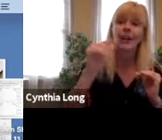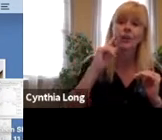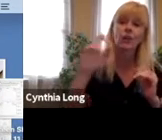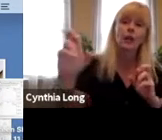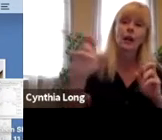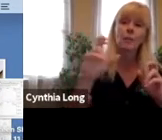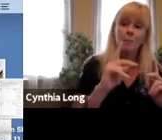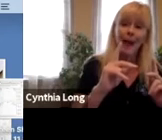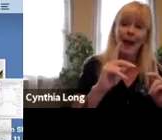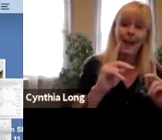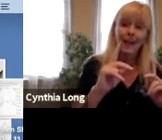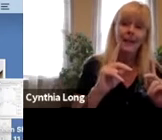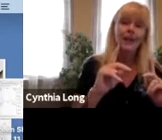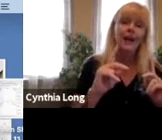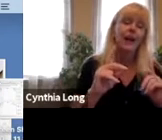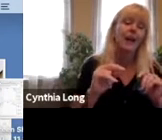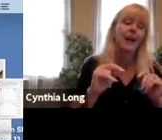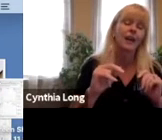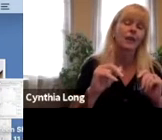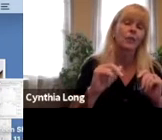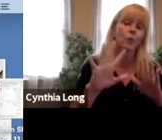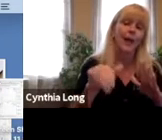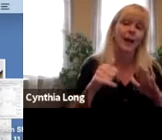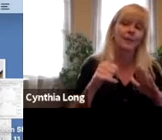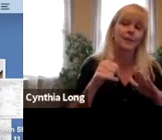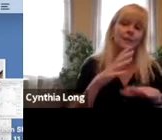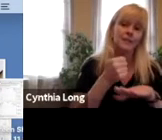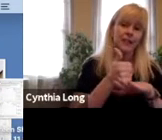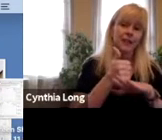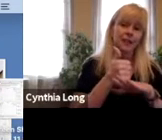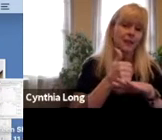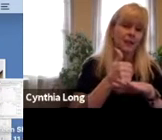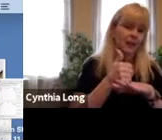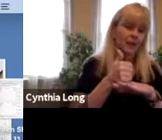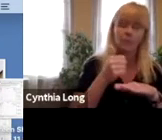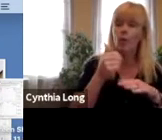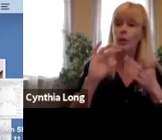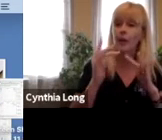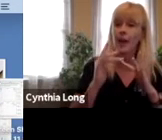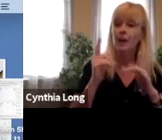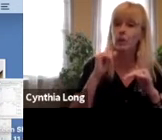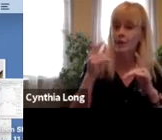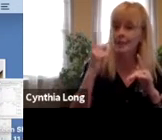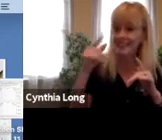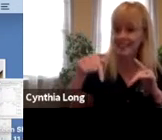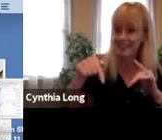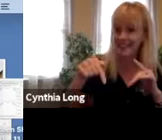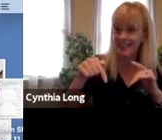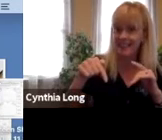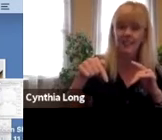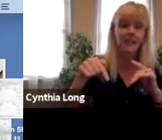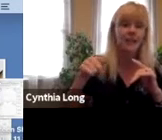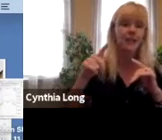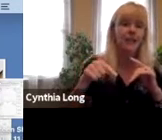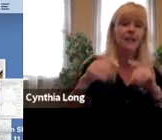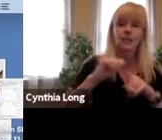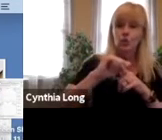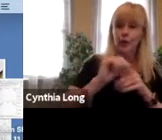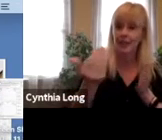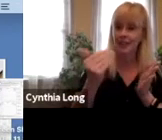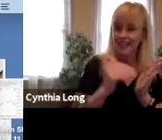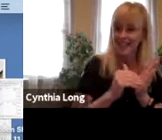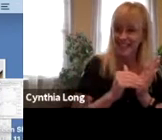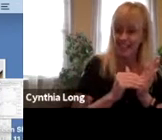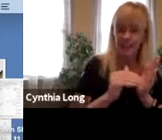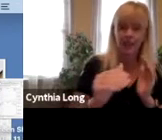Now later you can come back, and when we have this set up online, you can see